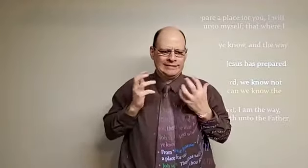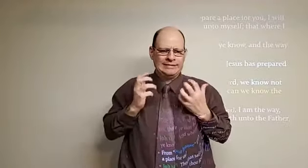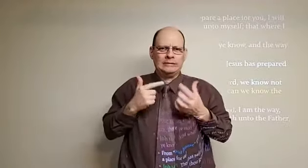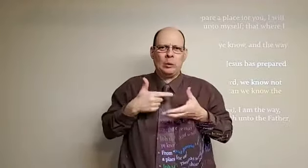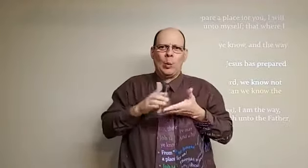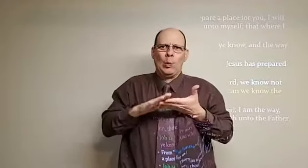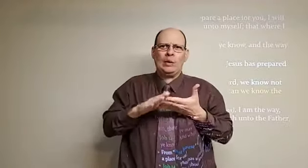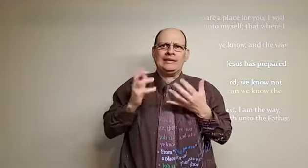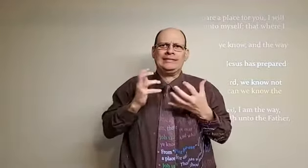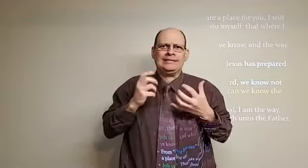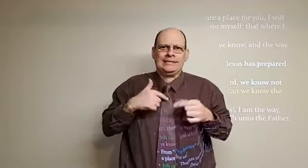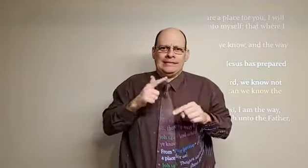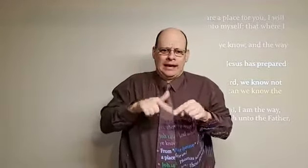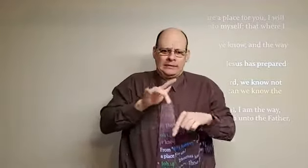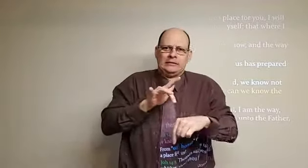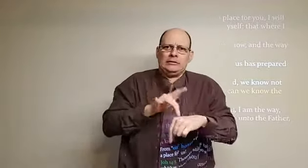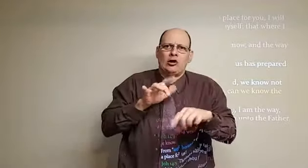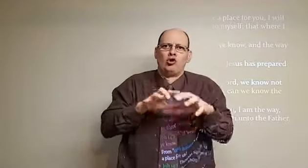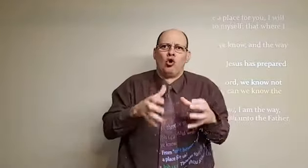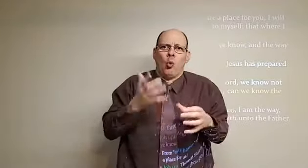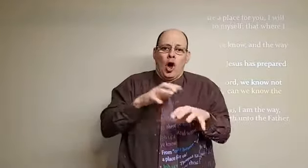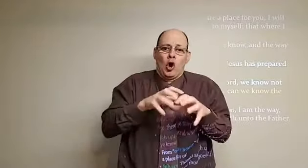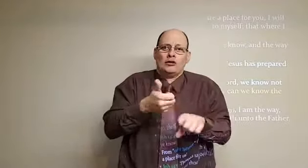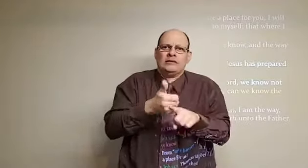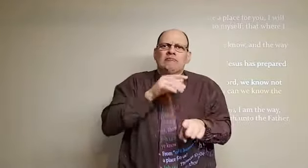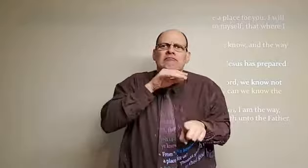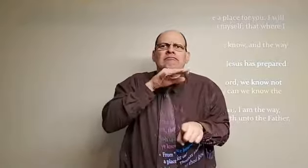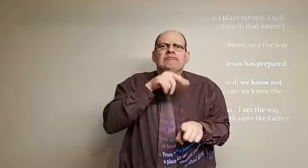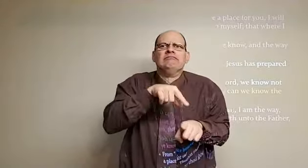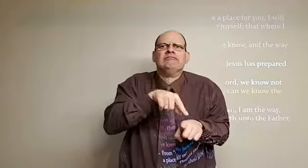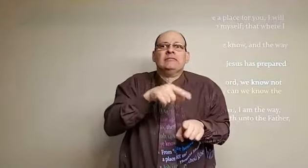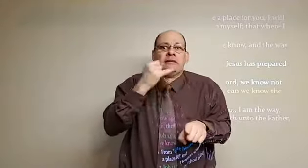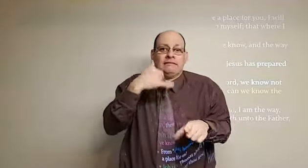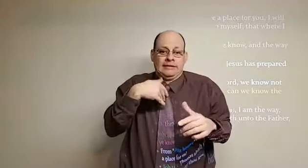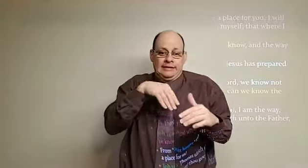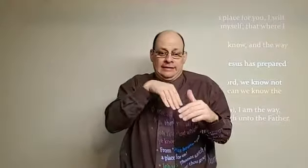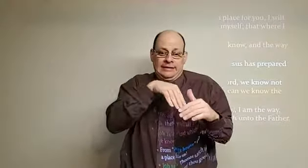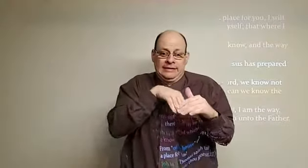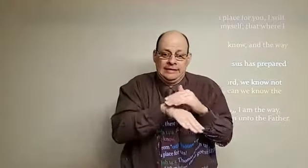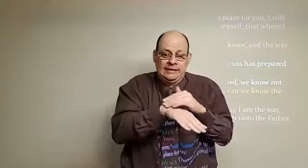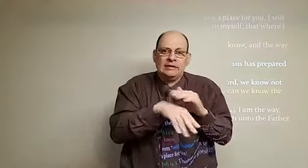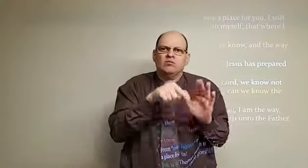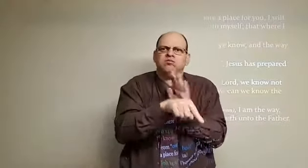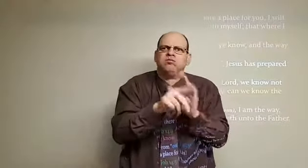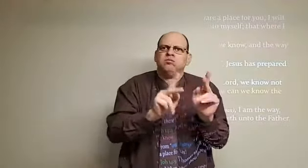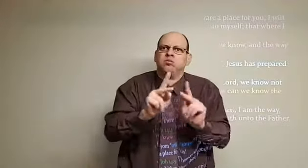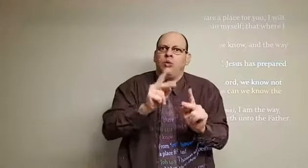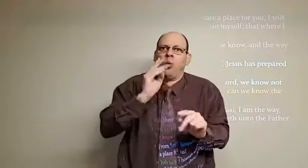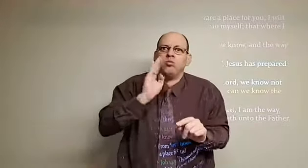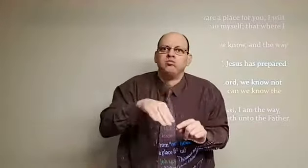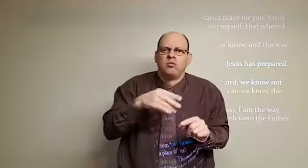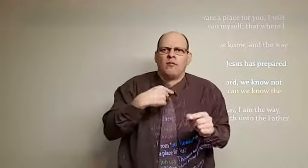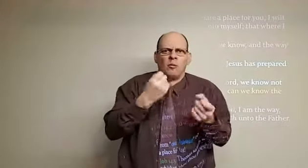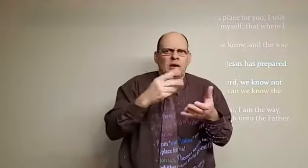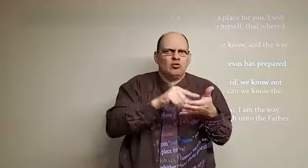and he said I am too holy I cannot touch the earth because the earth itself the world is dirty but I